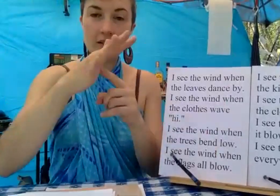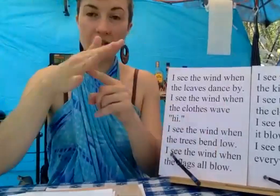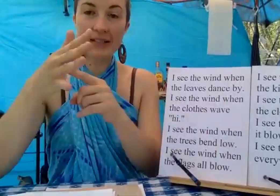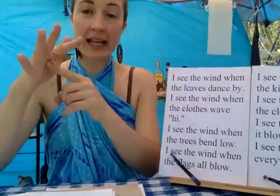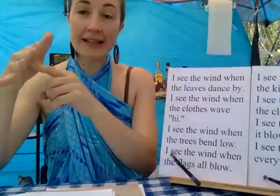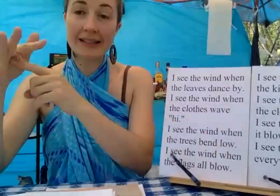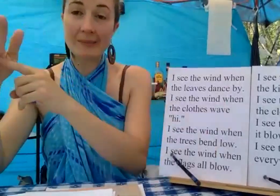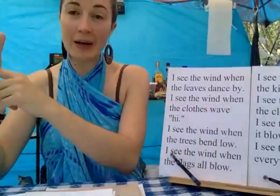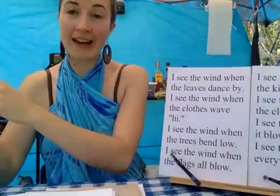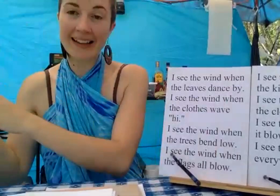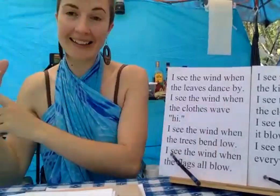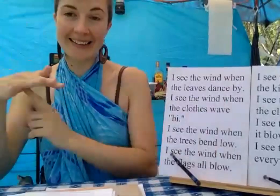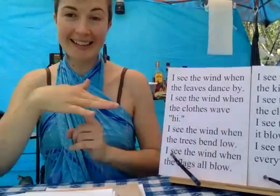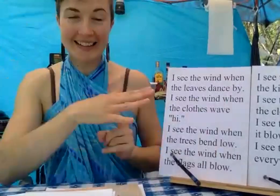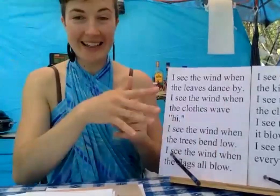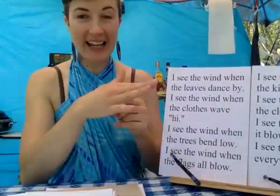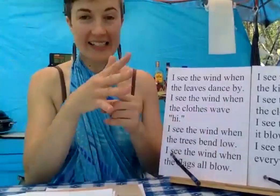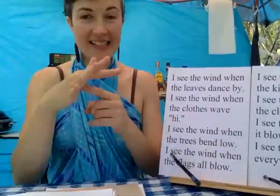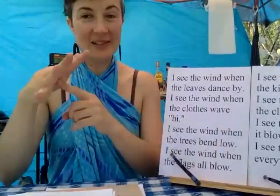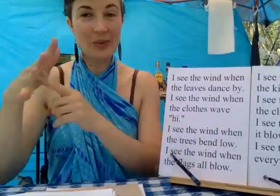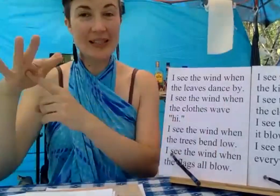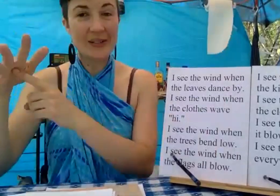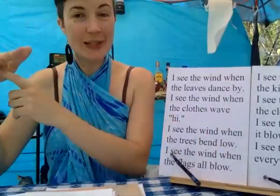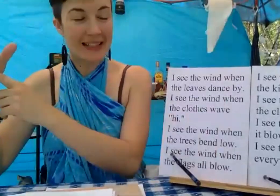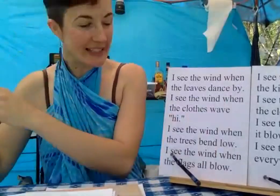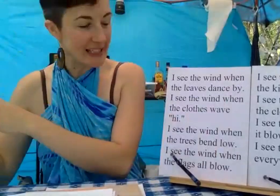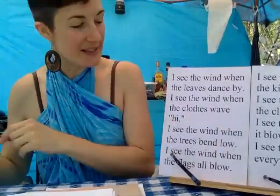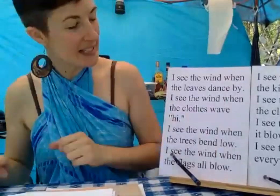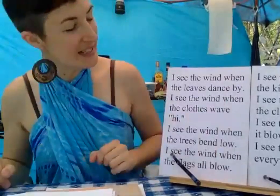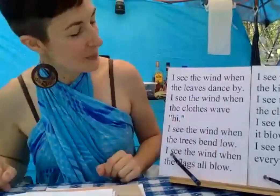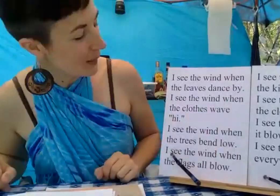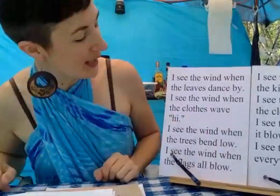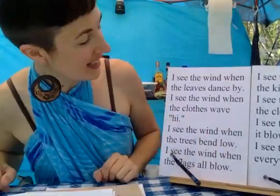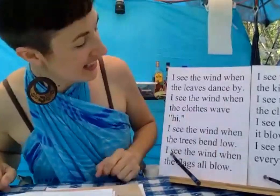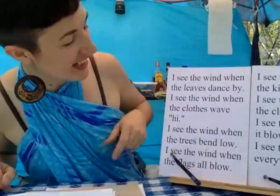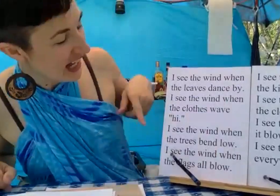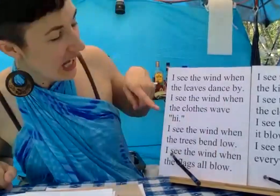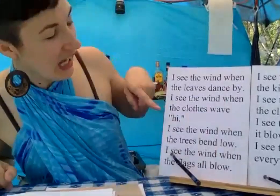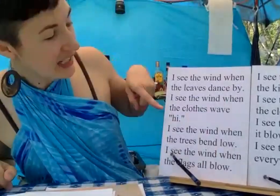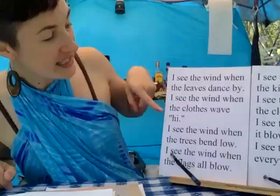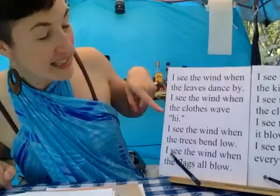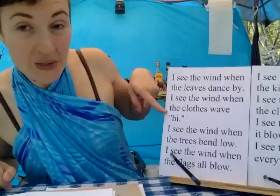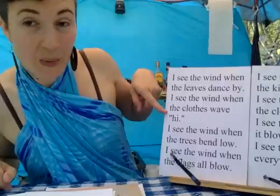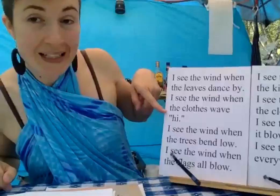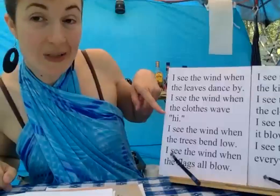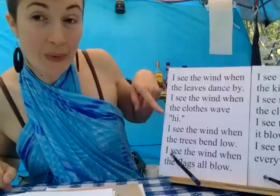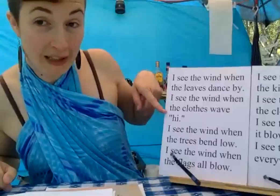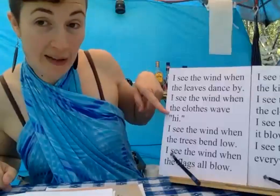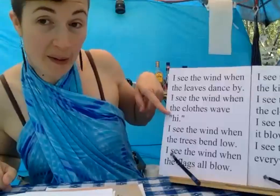show it dancing by. I see the wind when the leaves dance by. I see the wind when the clothes